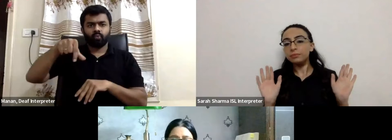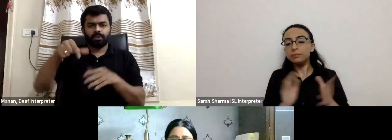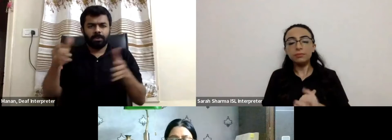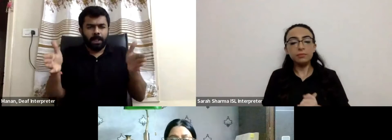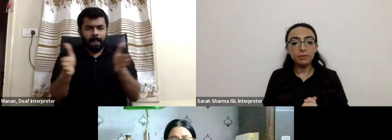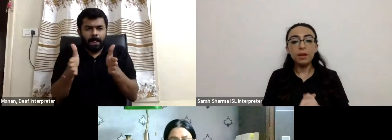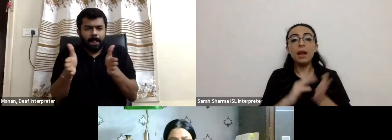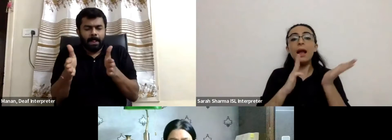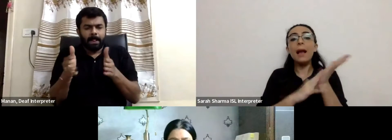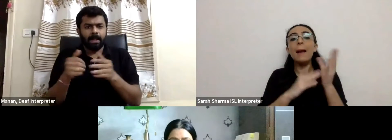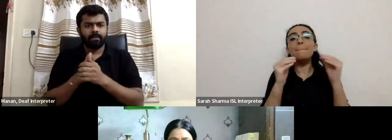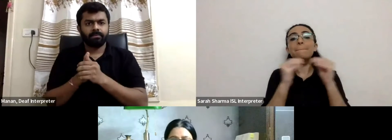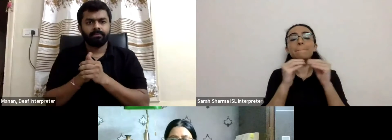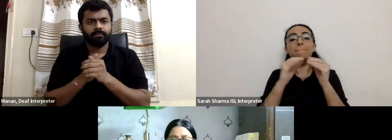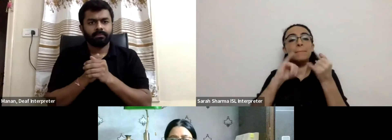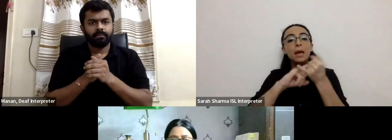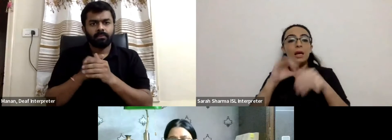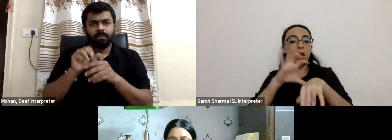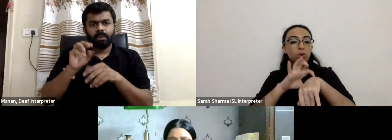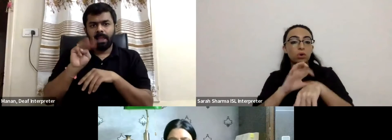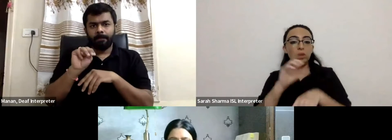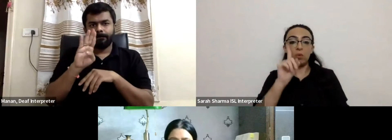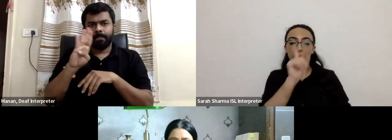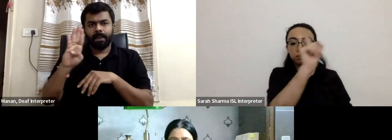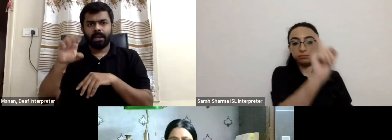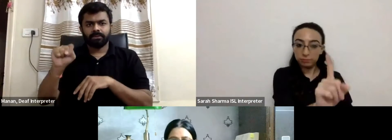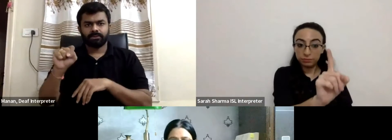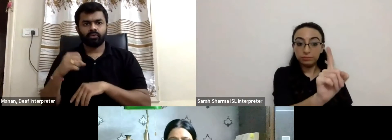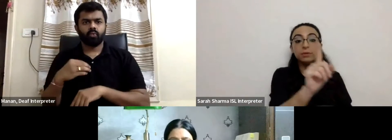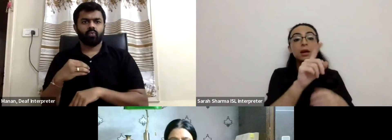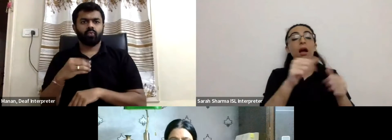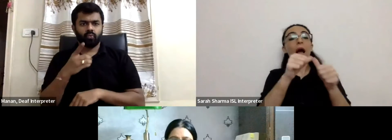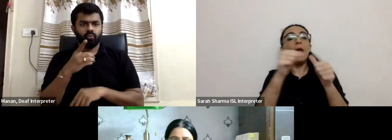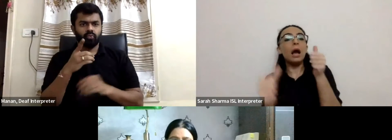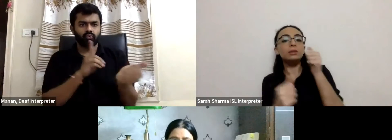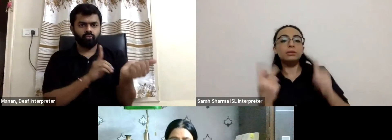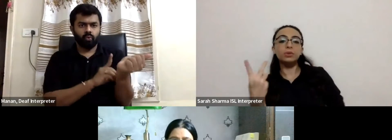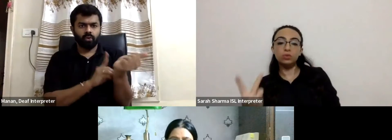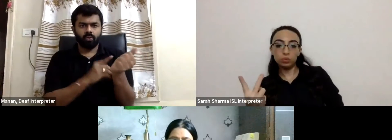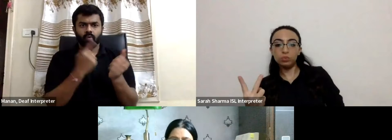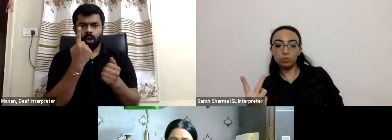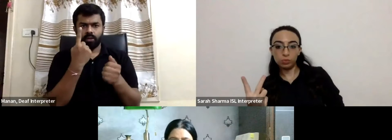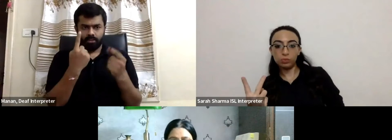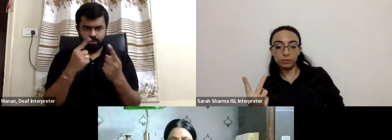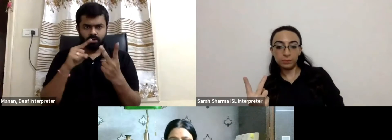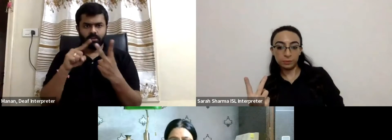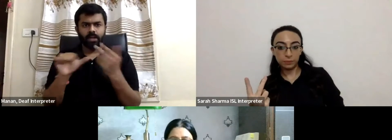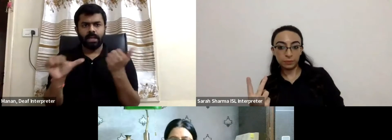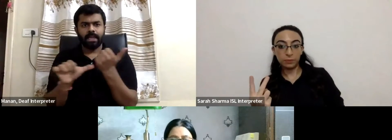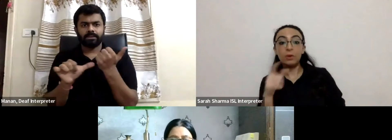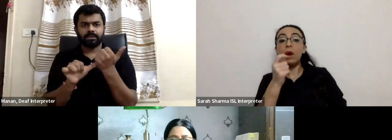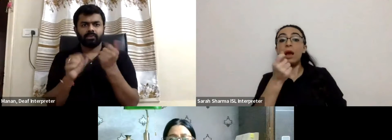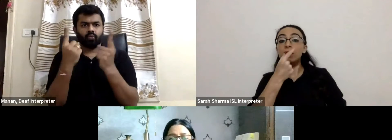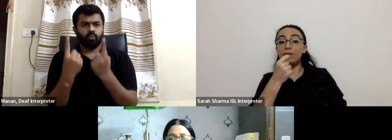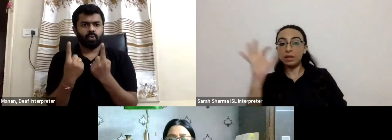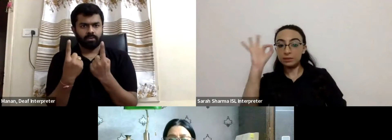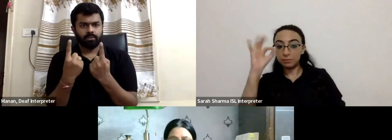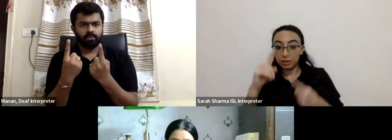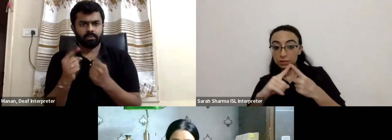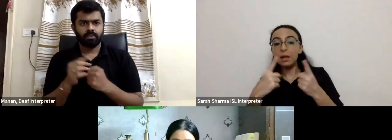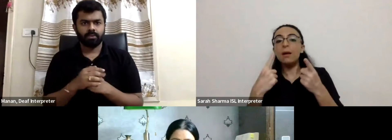Medical Council is there. Two health assistants, one pharmacist, one multipurpose nursing assistant, and